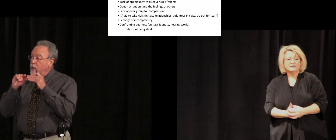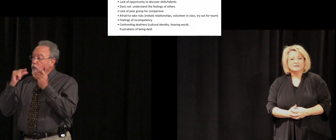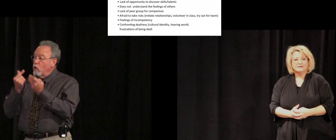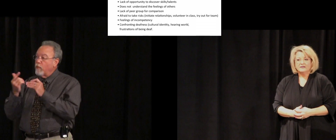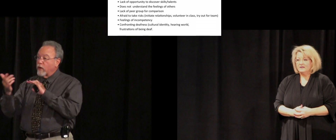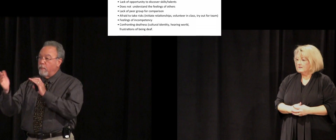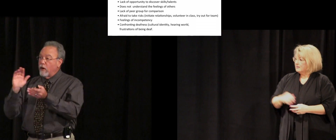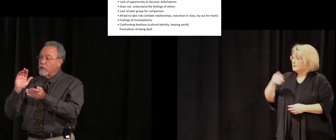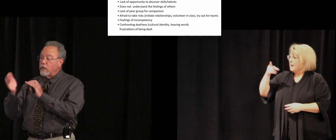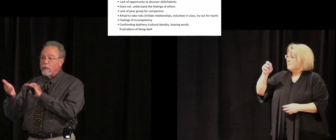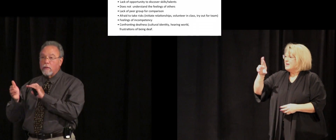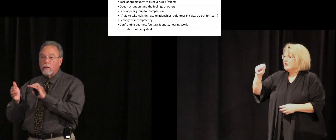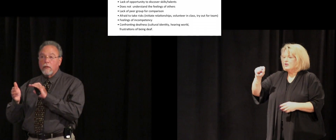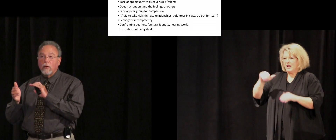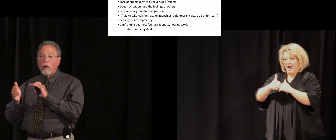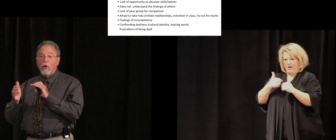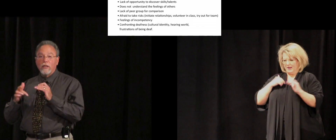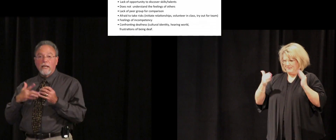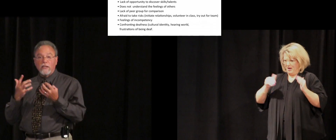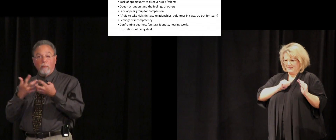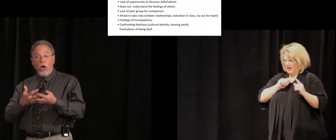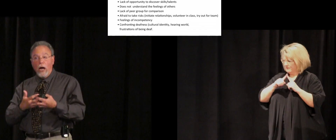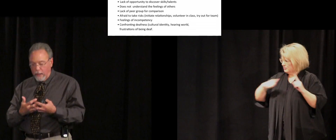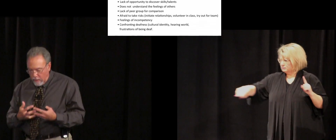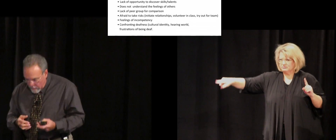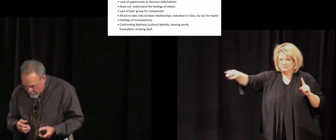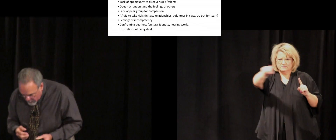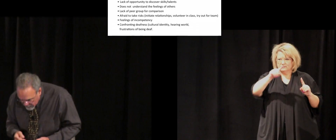and they have trust and autonomy in themselves.